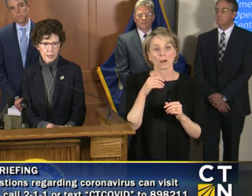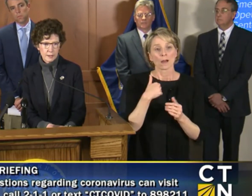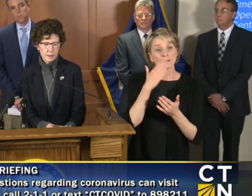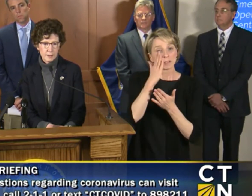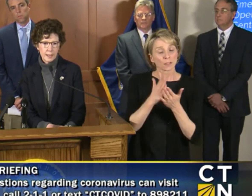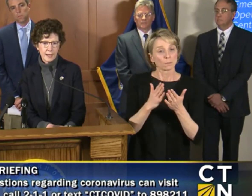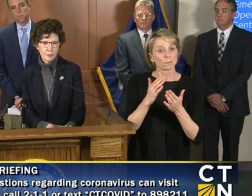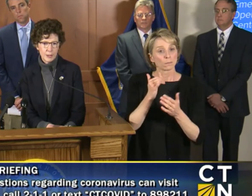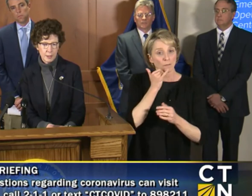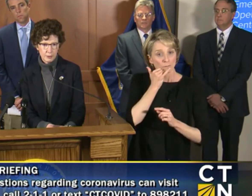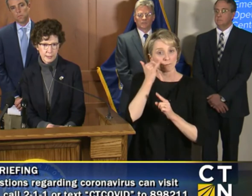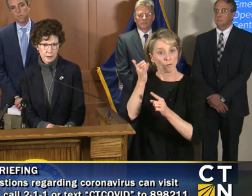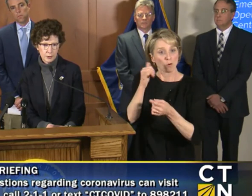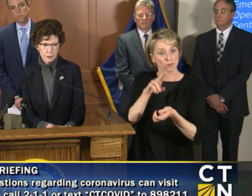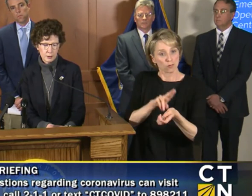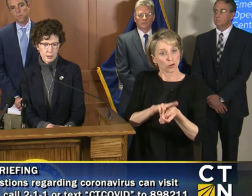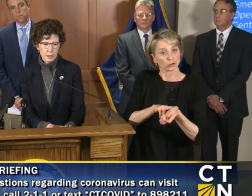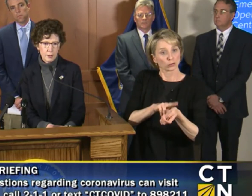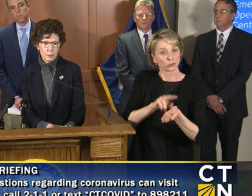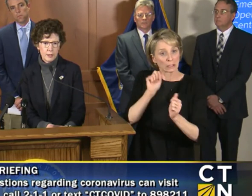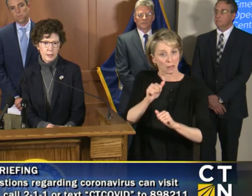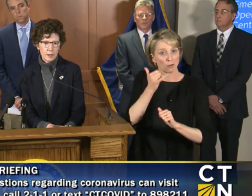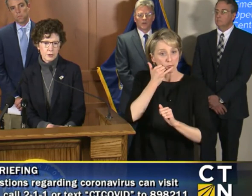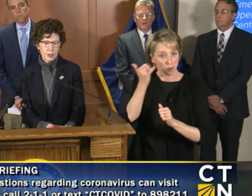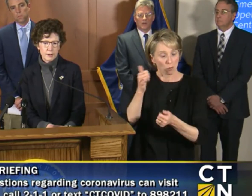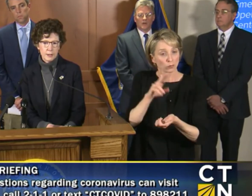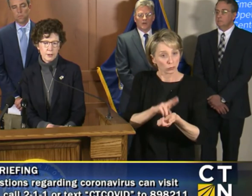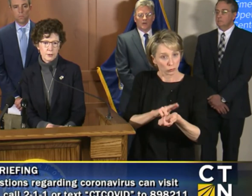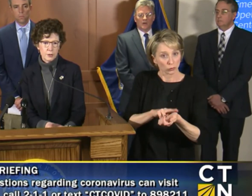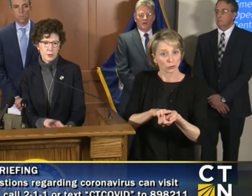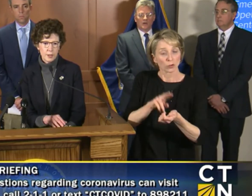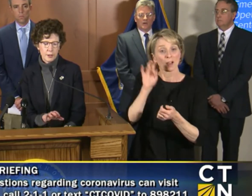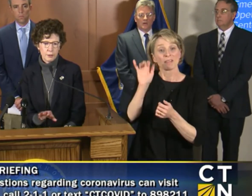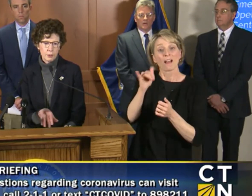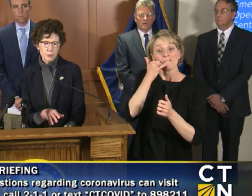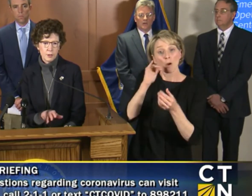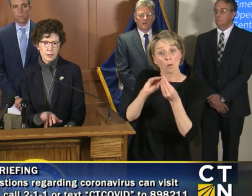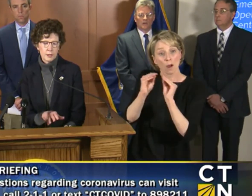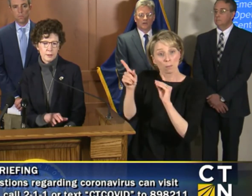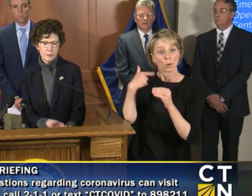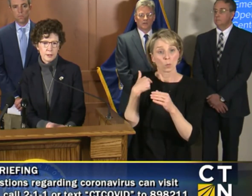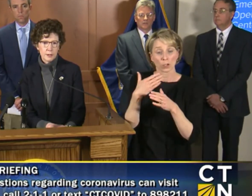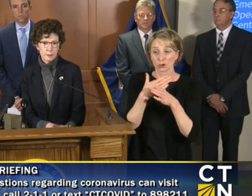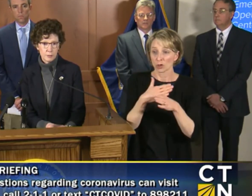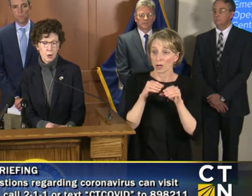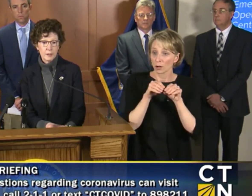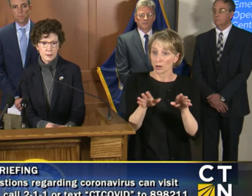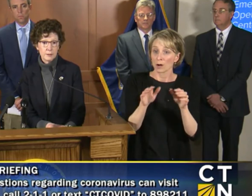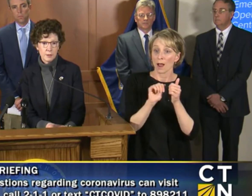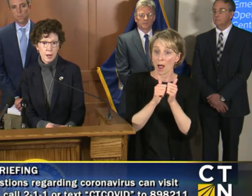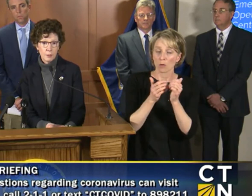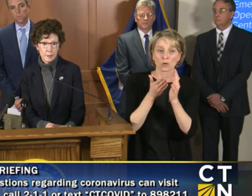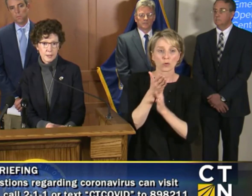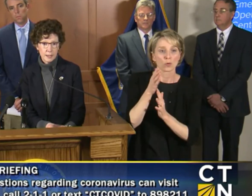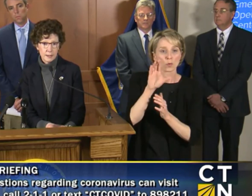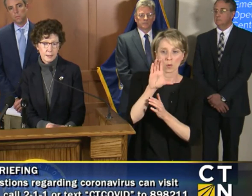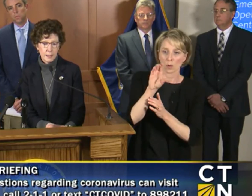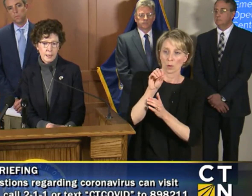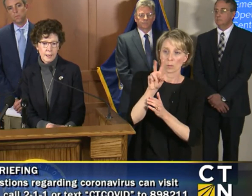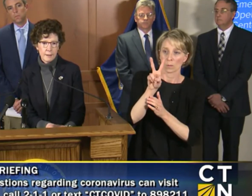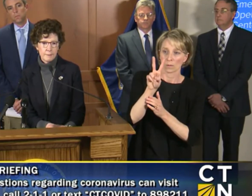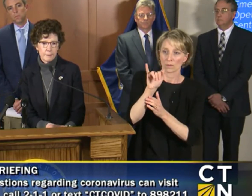nurse lines that have become available. We are sharing those through the COVID